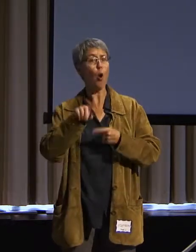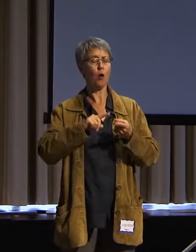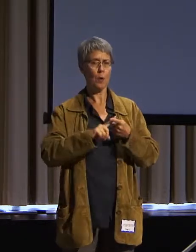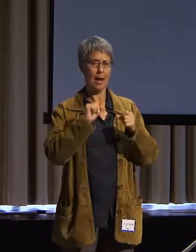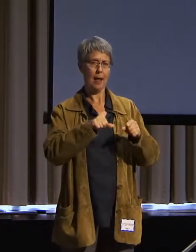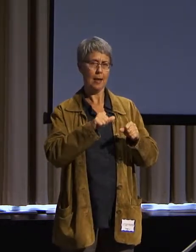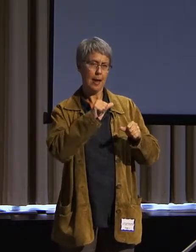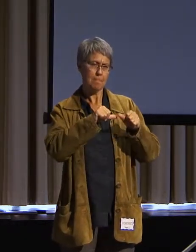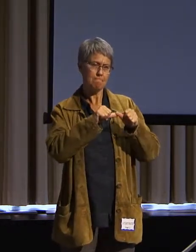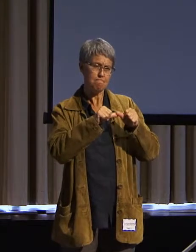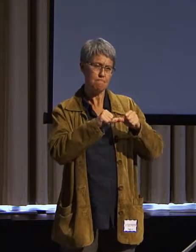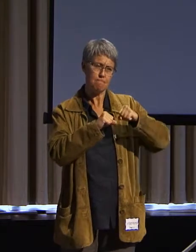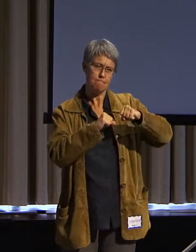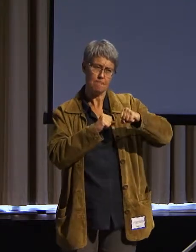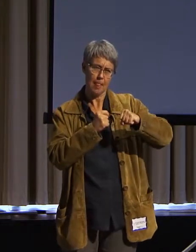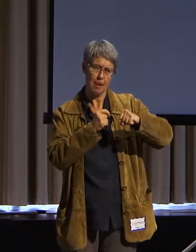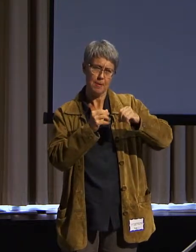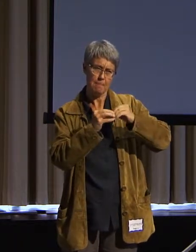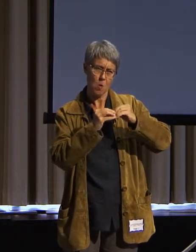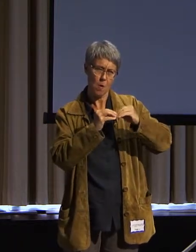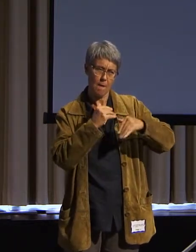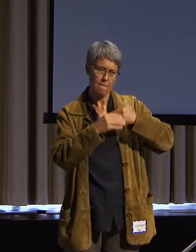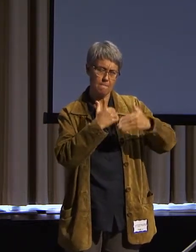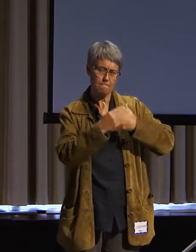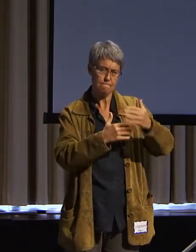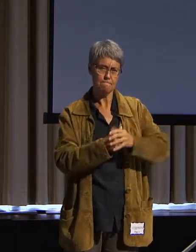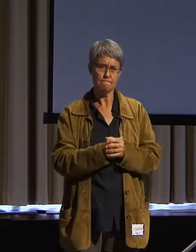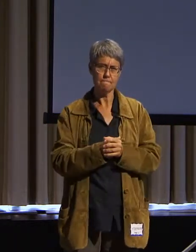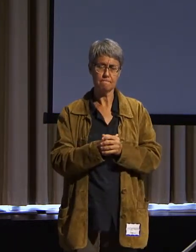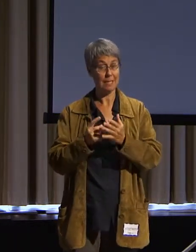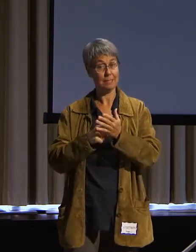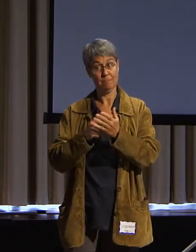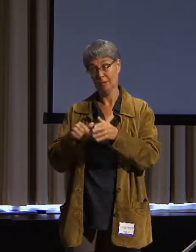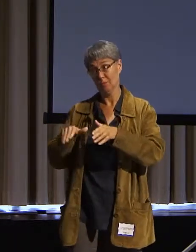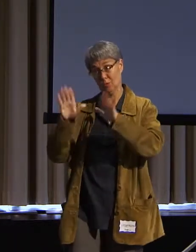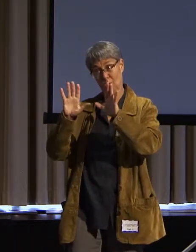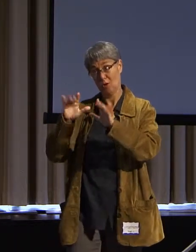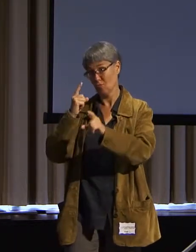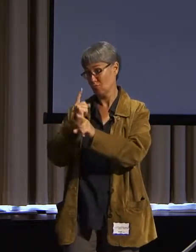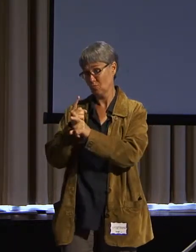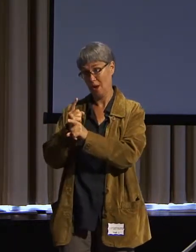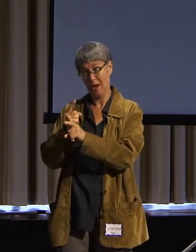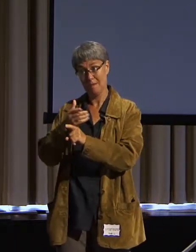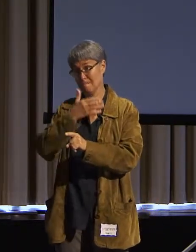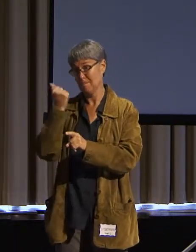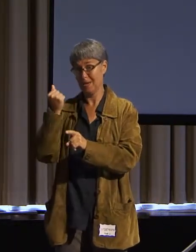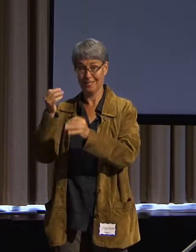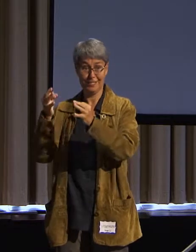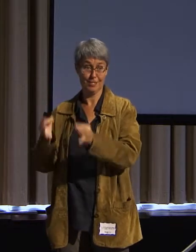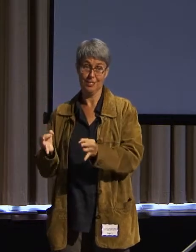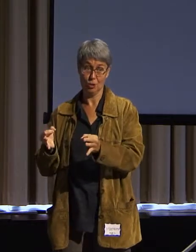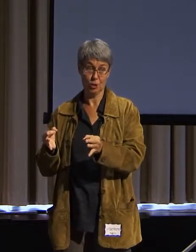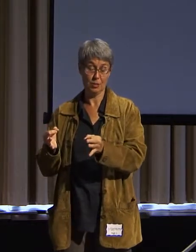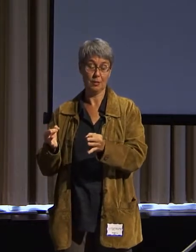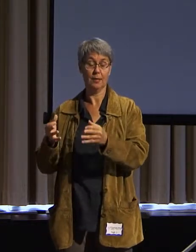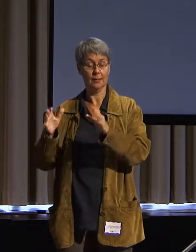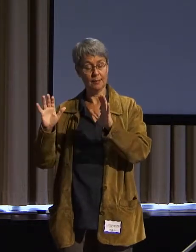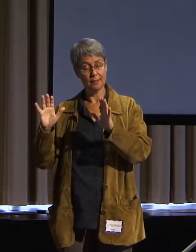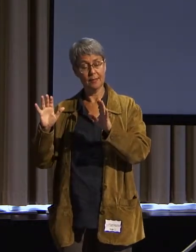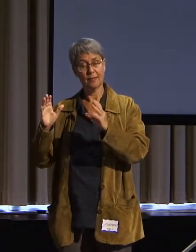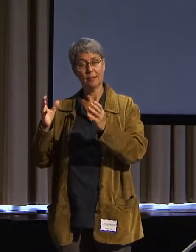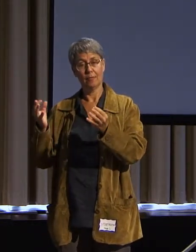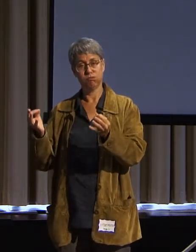embrace surrender as a way through. There is a time for surrendering, a time for quiet stillness and waiting.